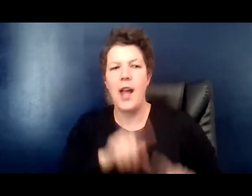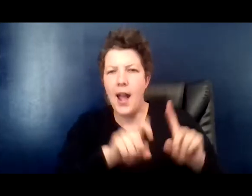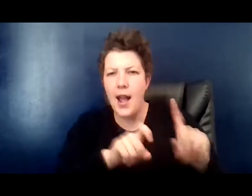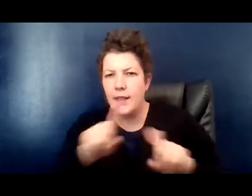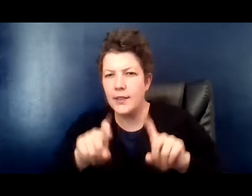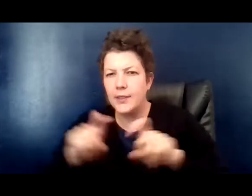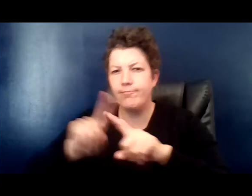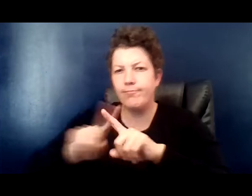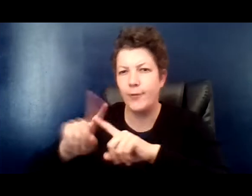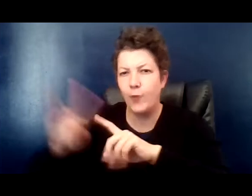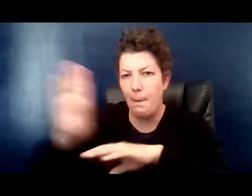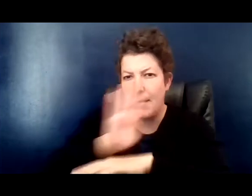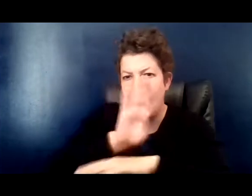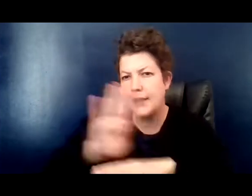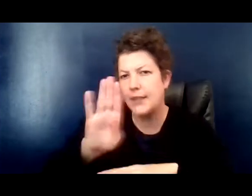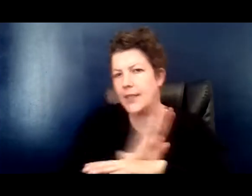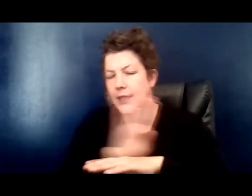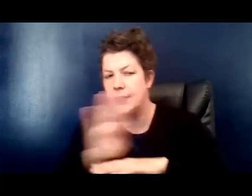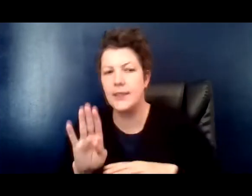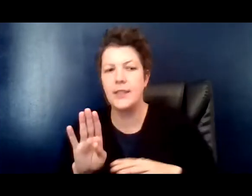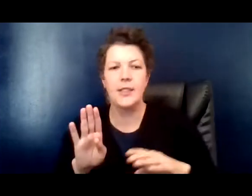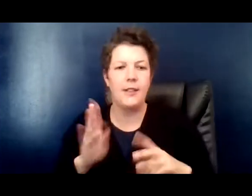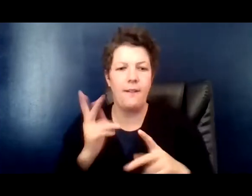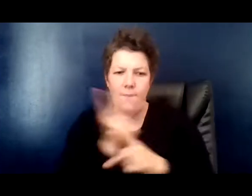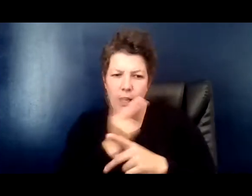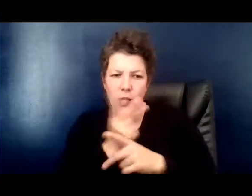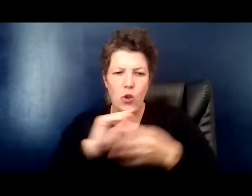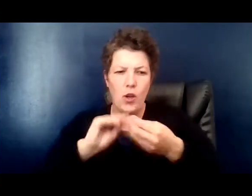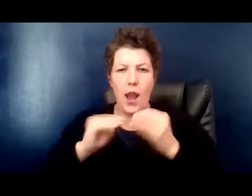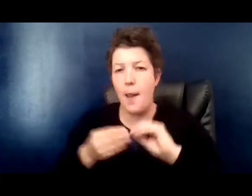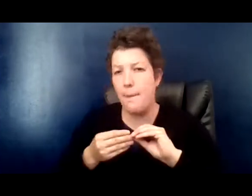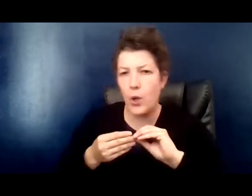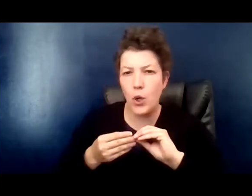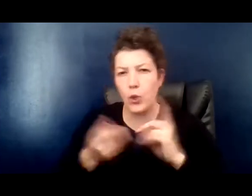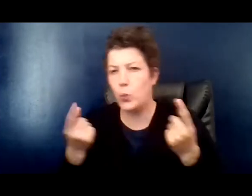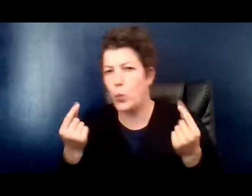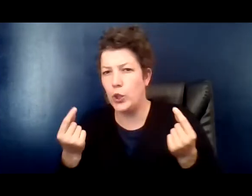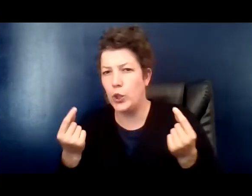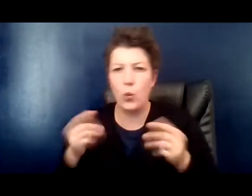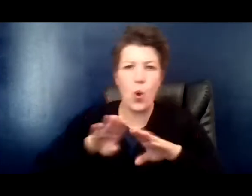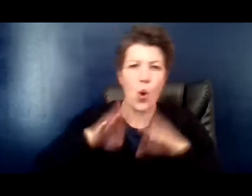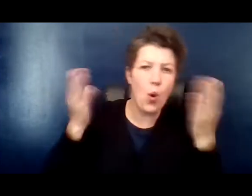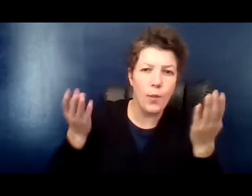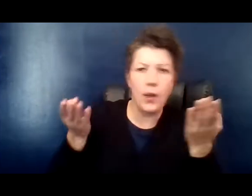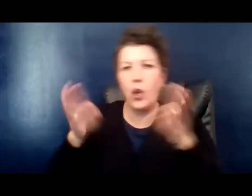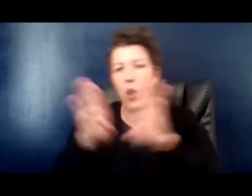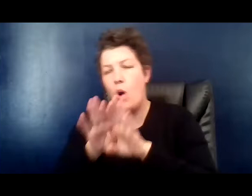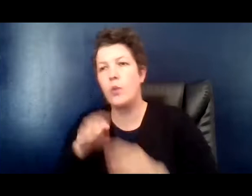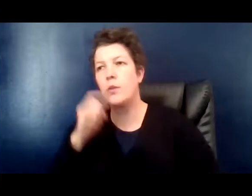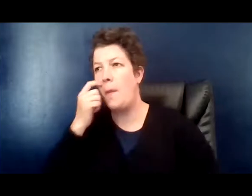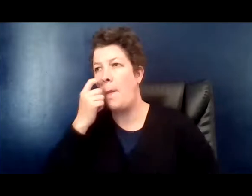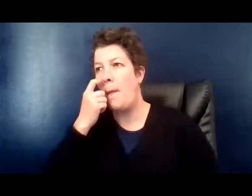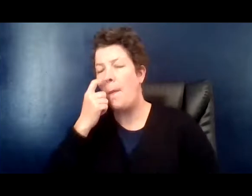of the payrolls. So they have an interest in making sure, and the good news is they're not greedy about just wanting to go